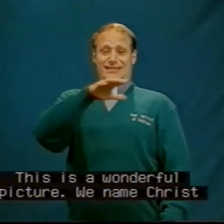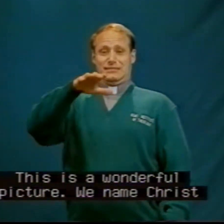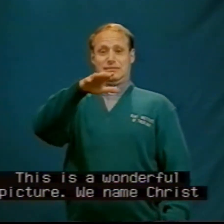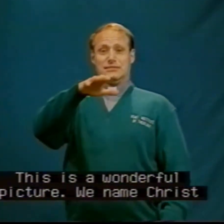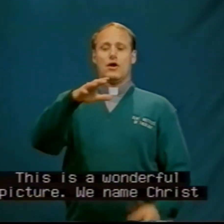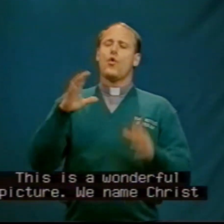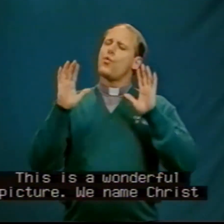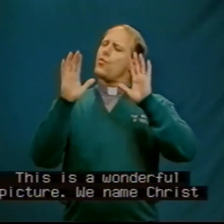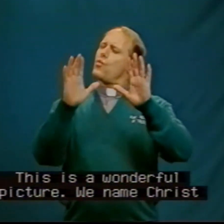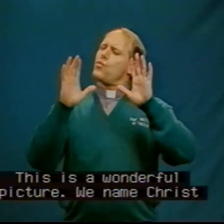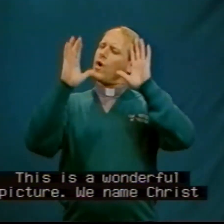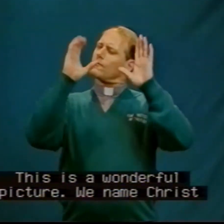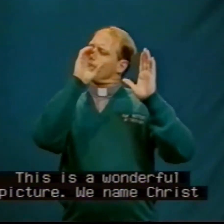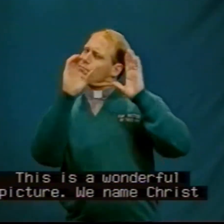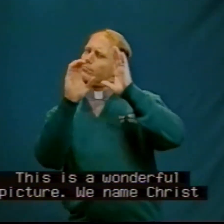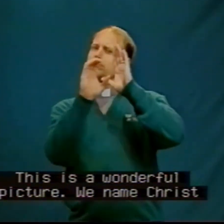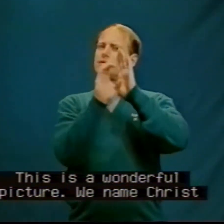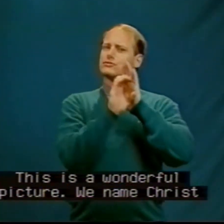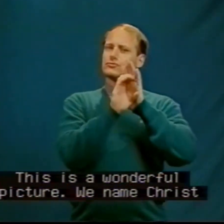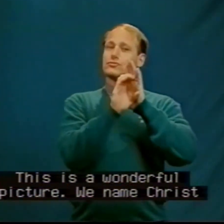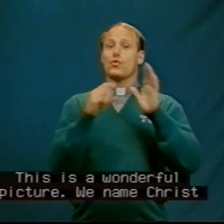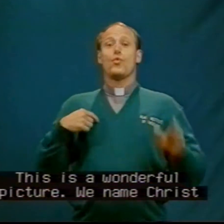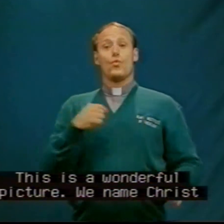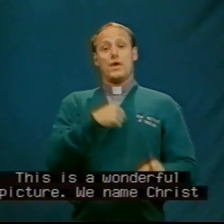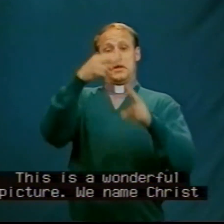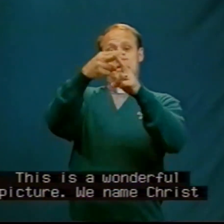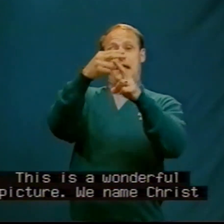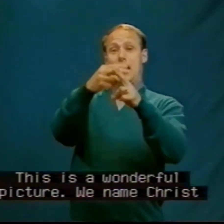This is a wonderful picture. We name Christ